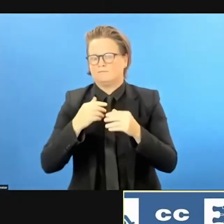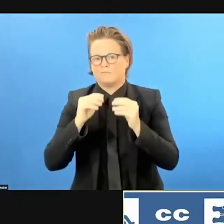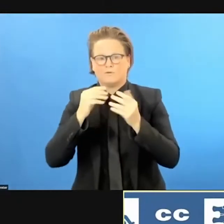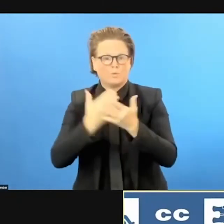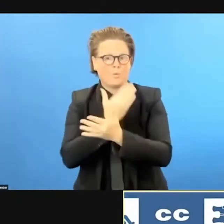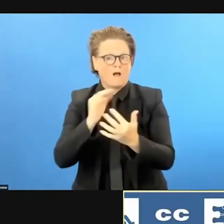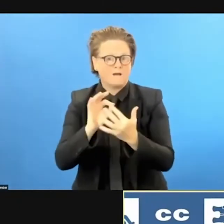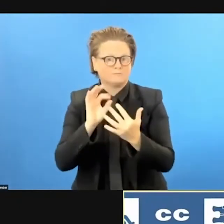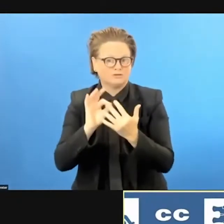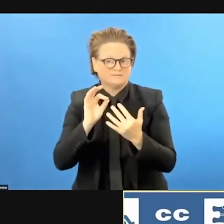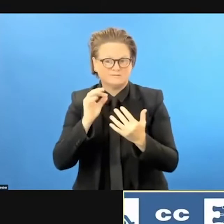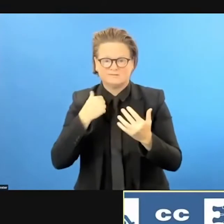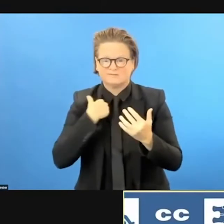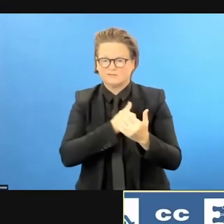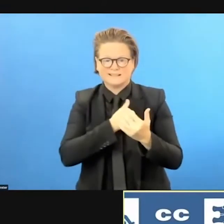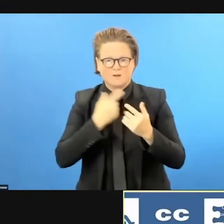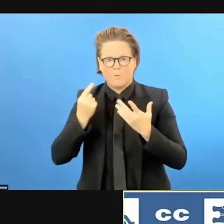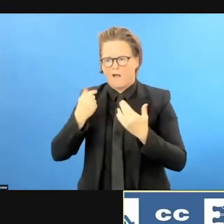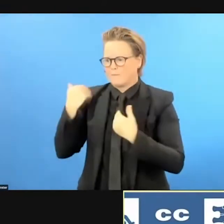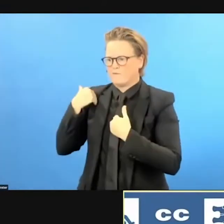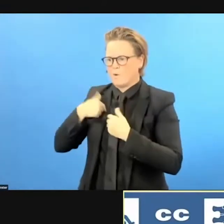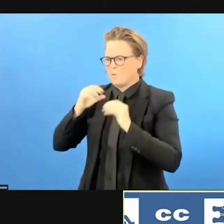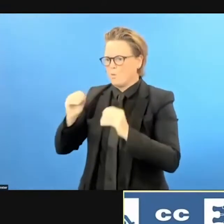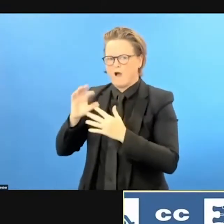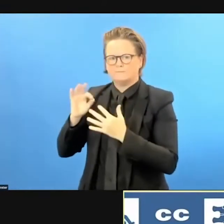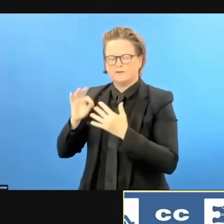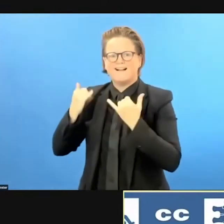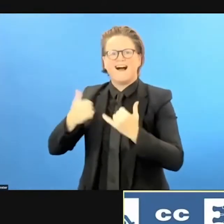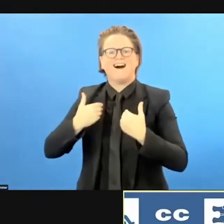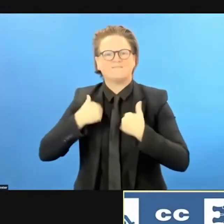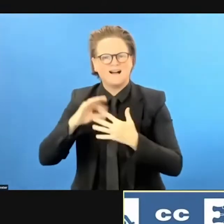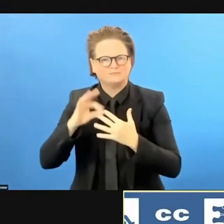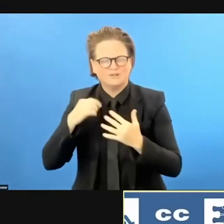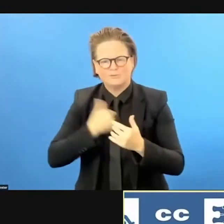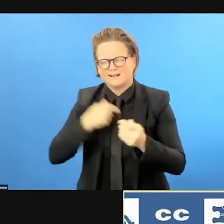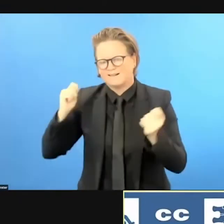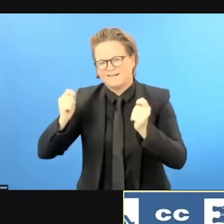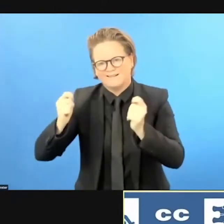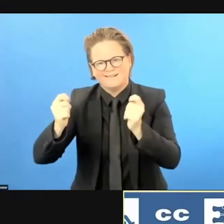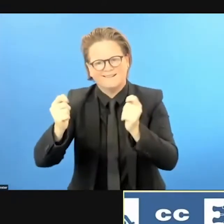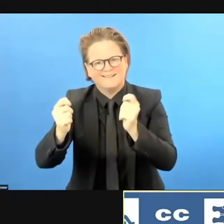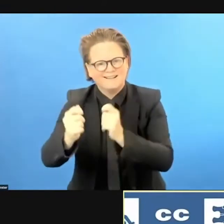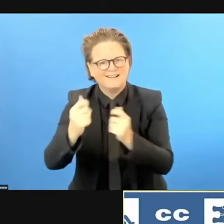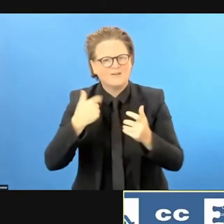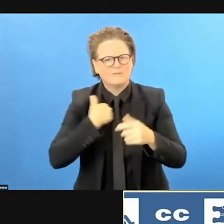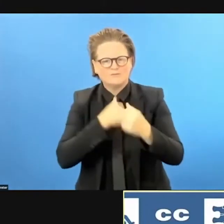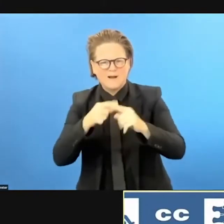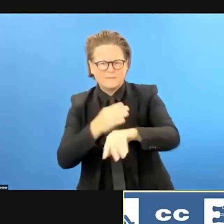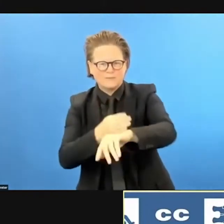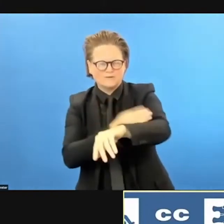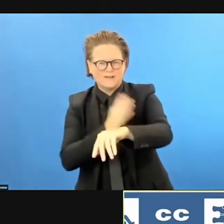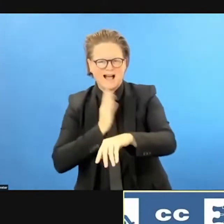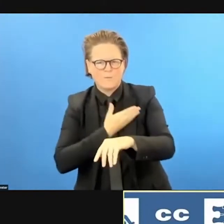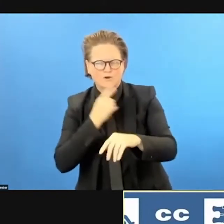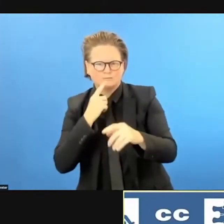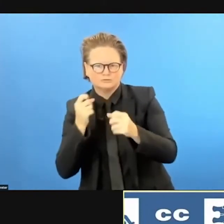as we evolve our mobile vaccination strategy, our neighborhood strategy. So even if